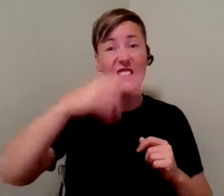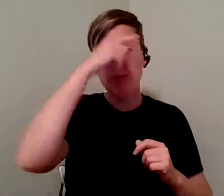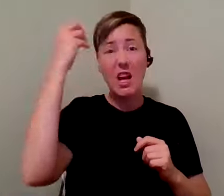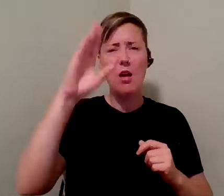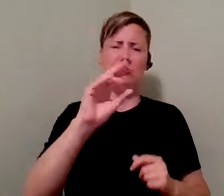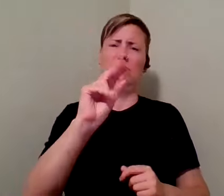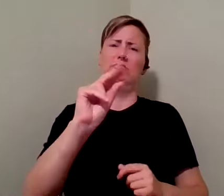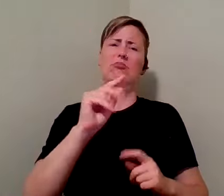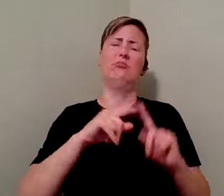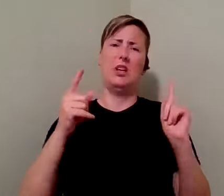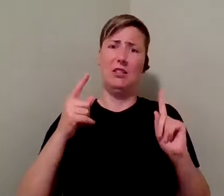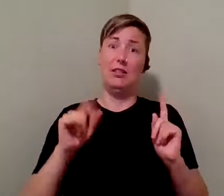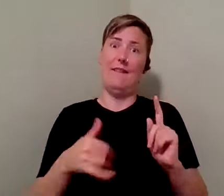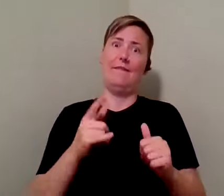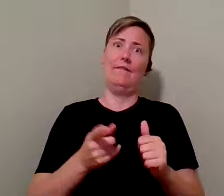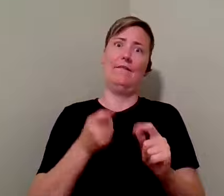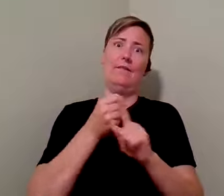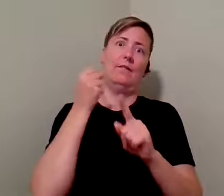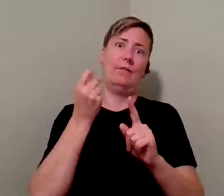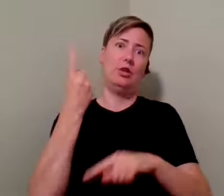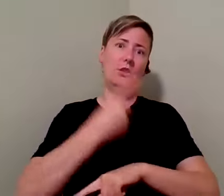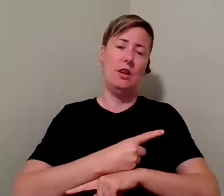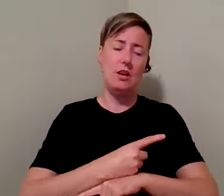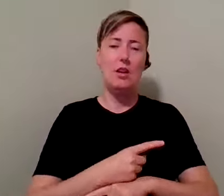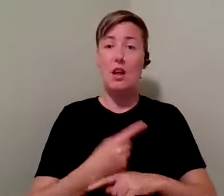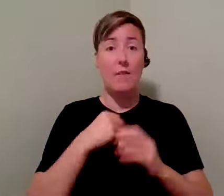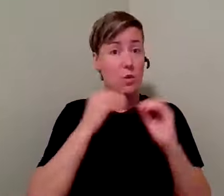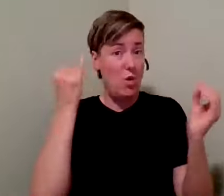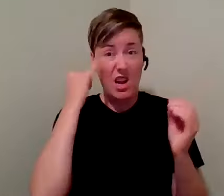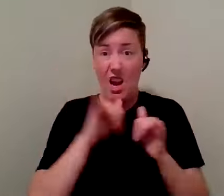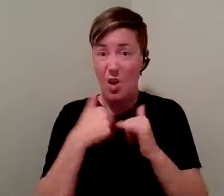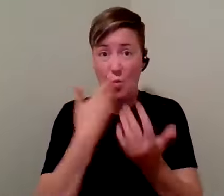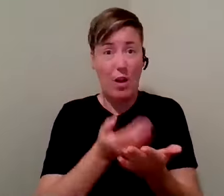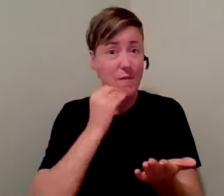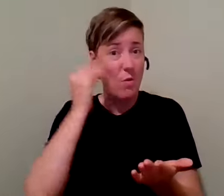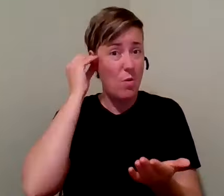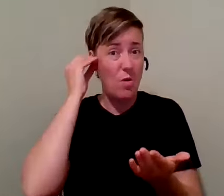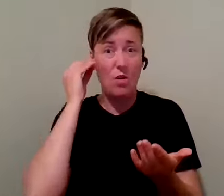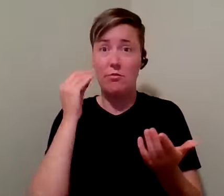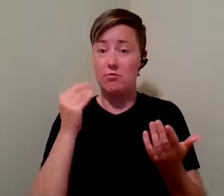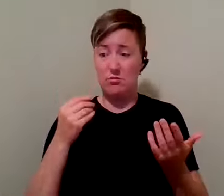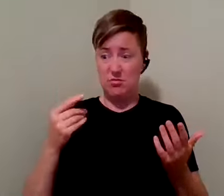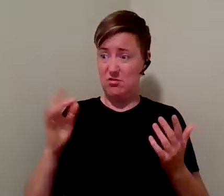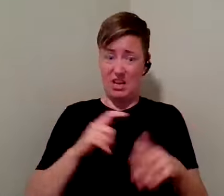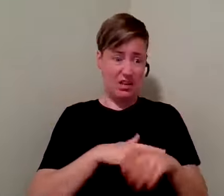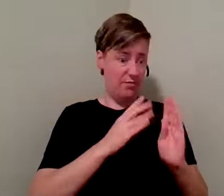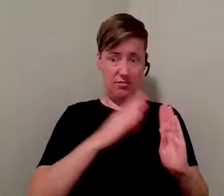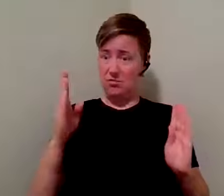idea how I got home. I have no idea what happened. One of those two guys is still not talking to